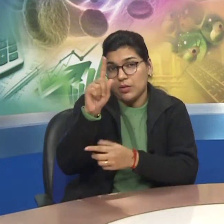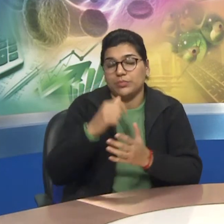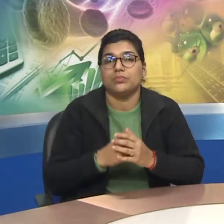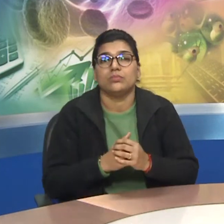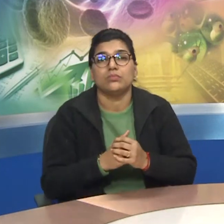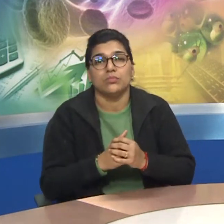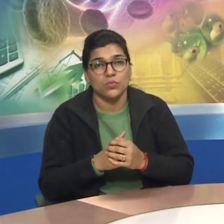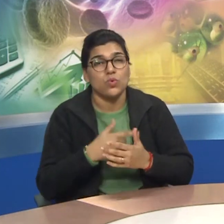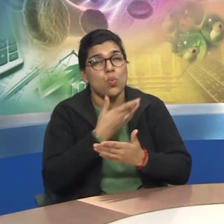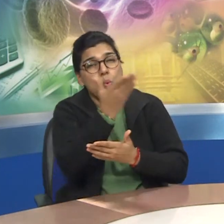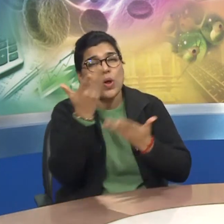Point 11.